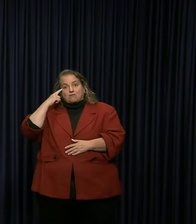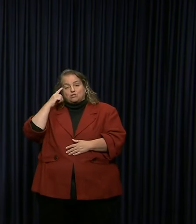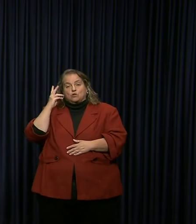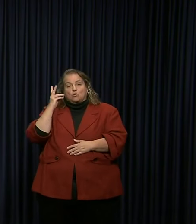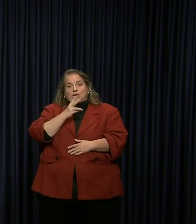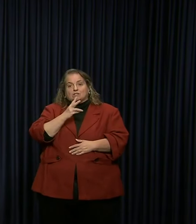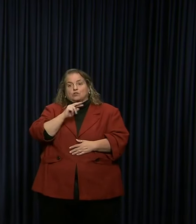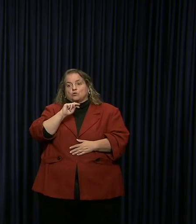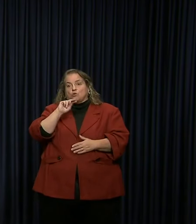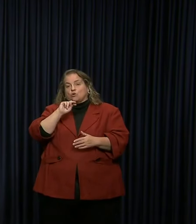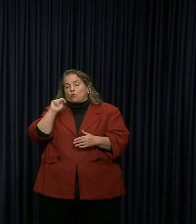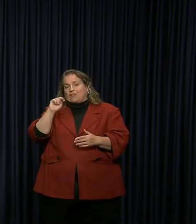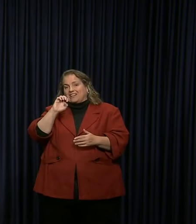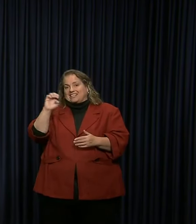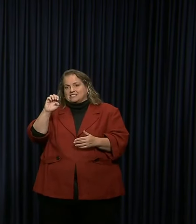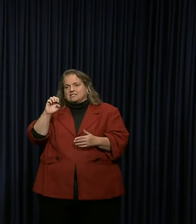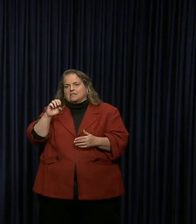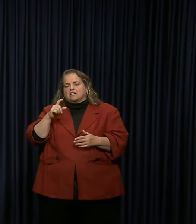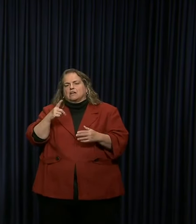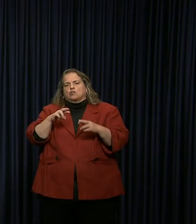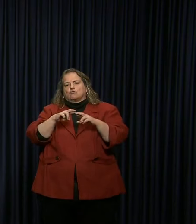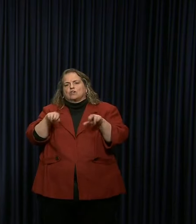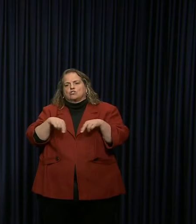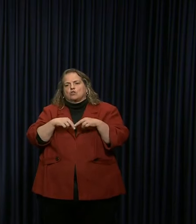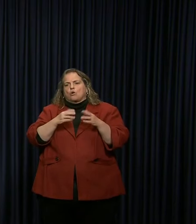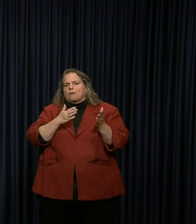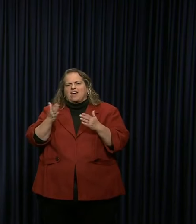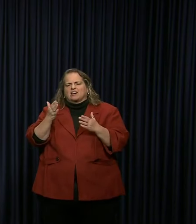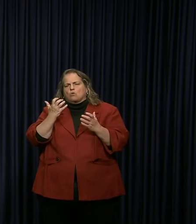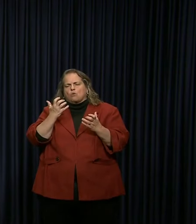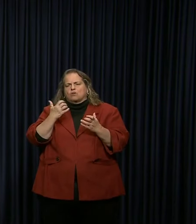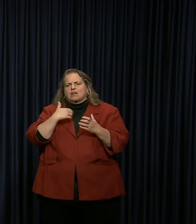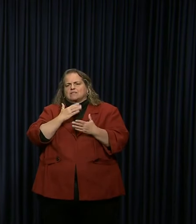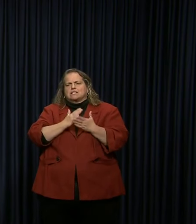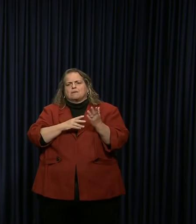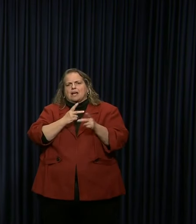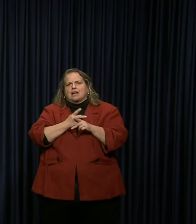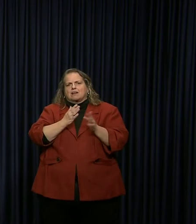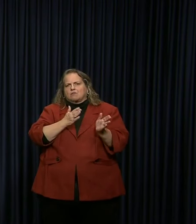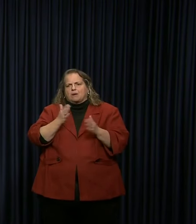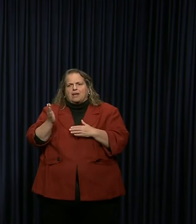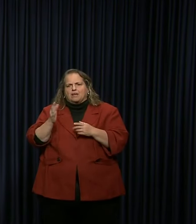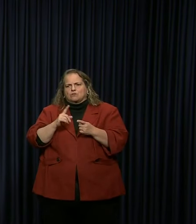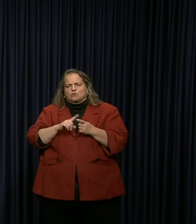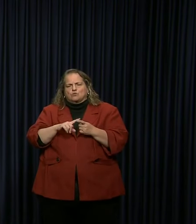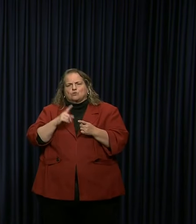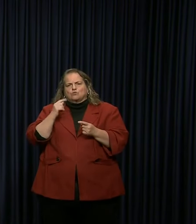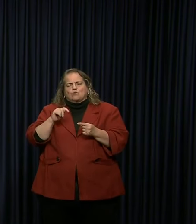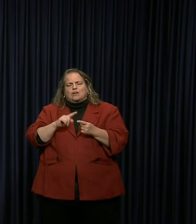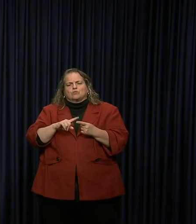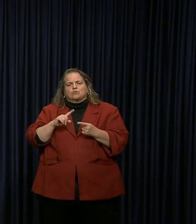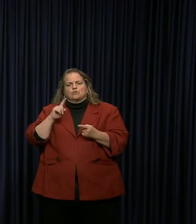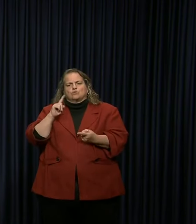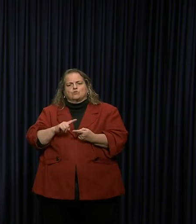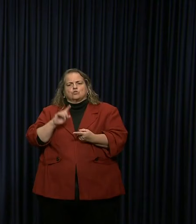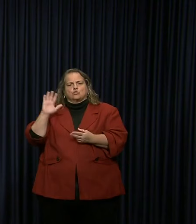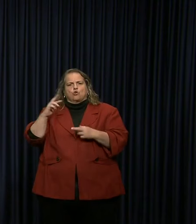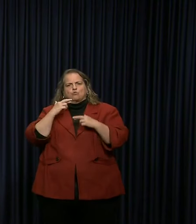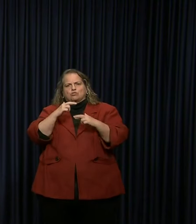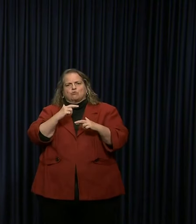a regional plan aimed at coming up with some kind of plans to ease COVID-19 restrictions at some future point. Right. Have